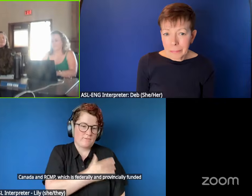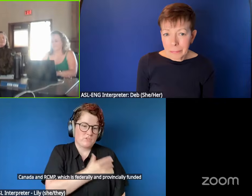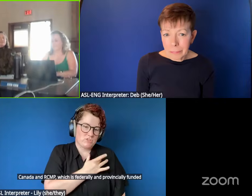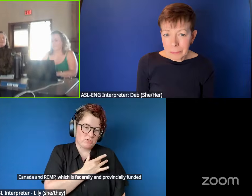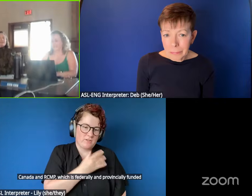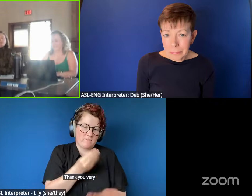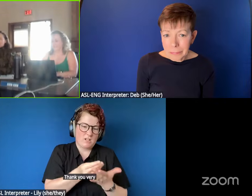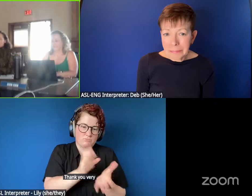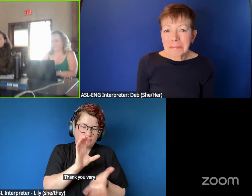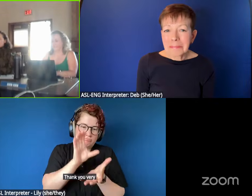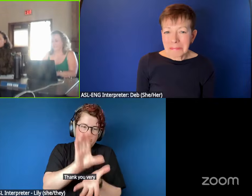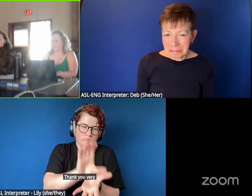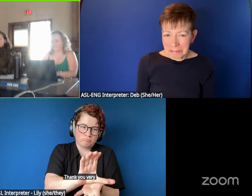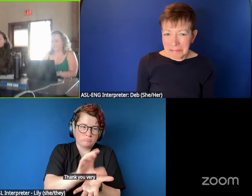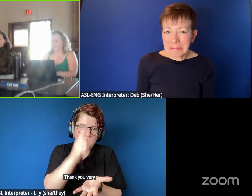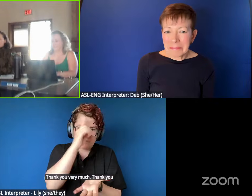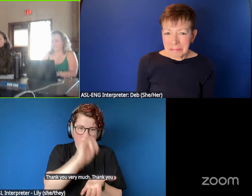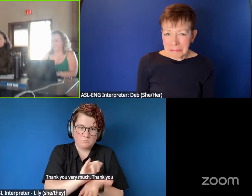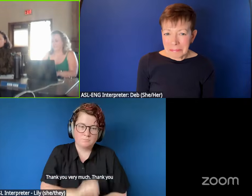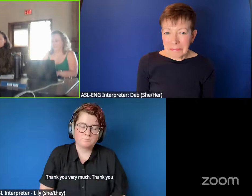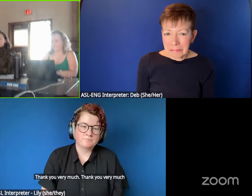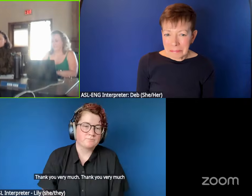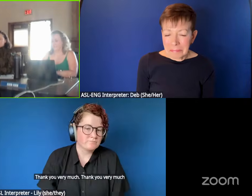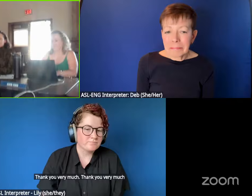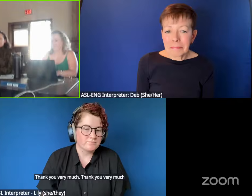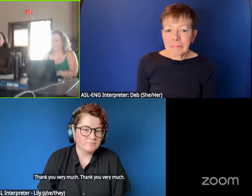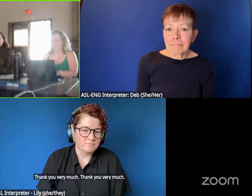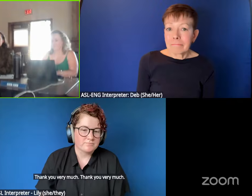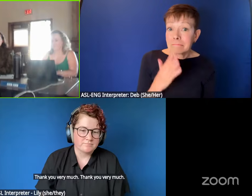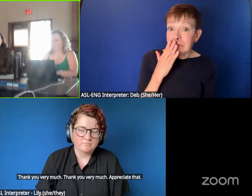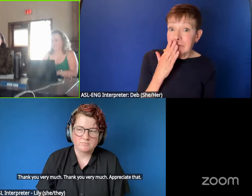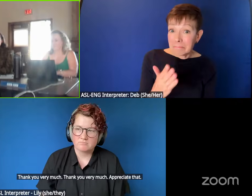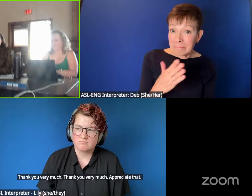on record. Thank you very much. Appreciate that.